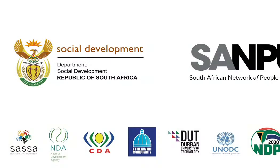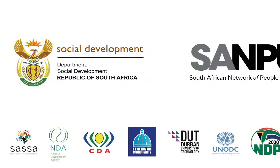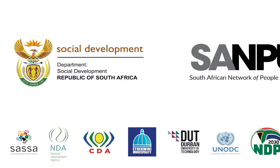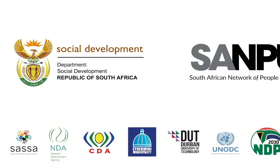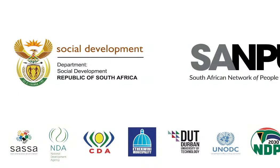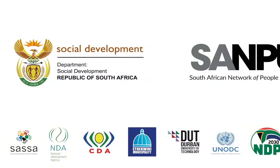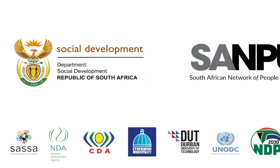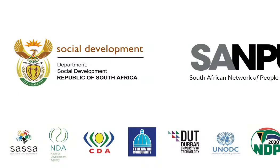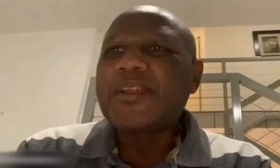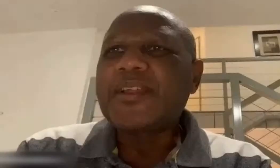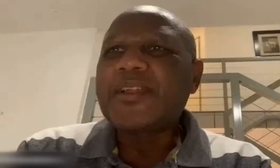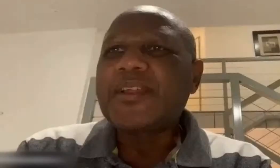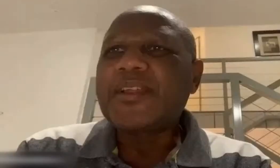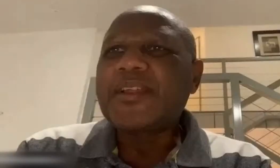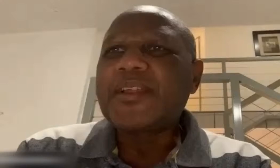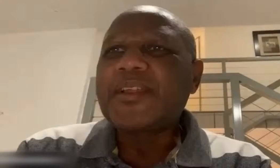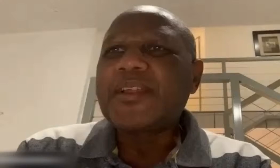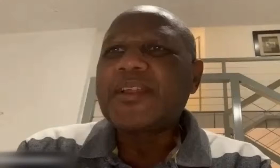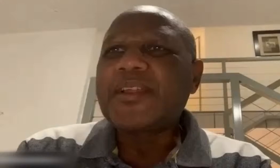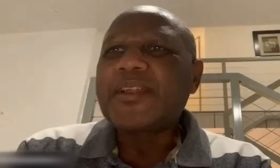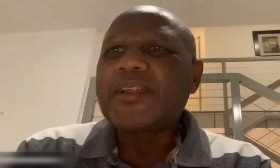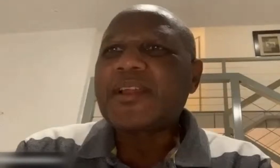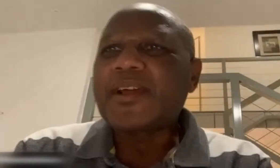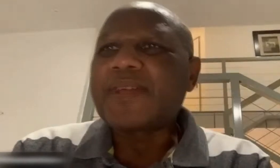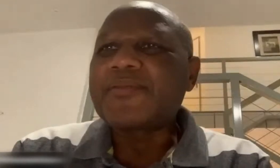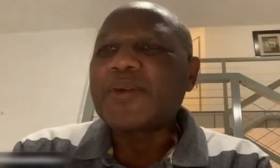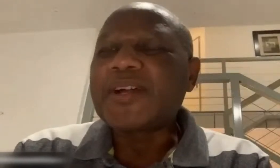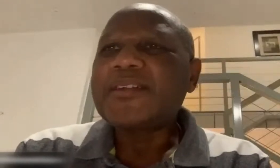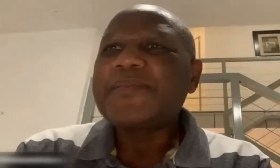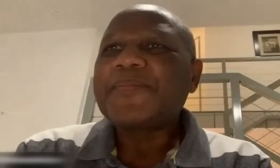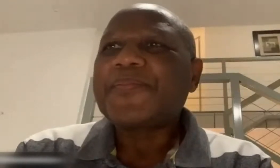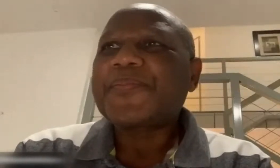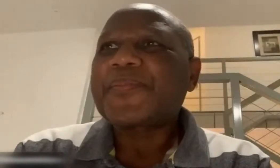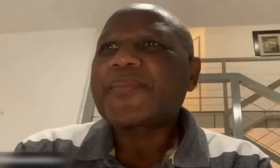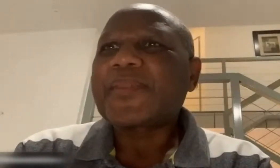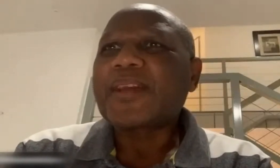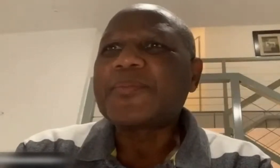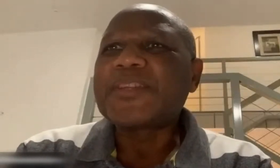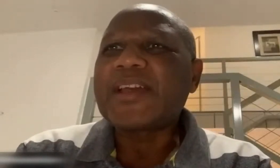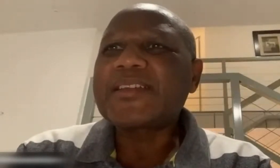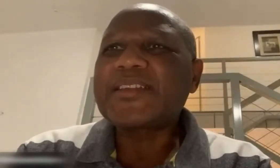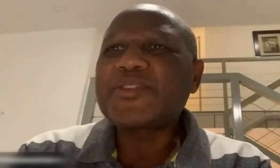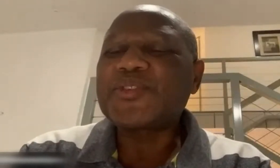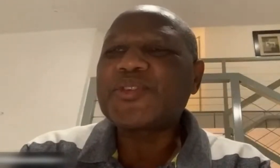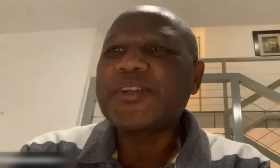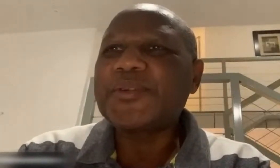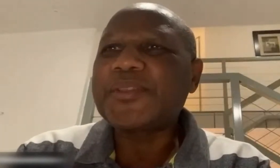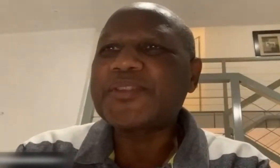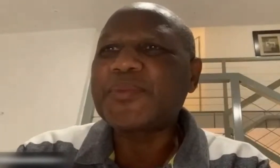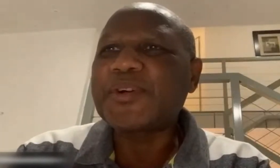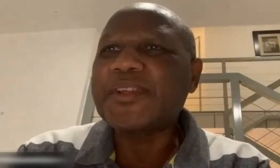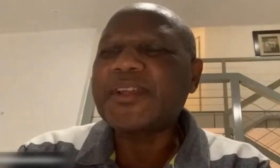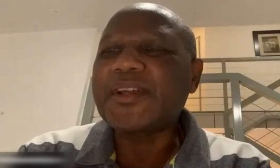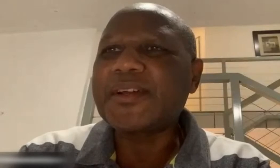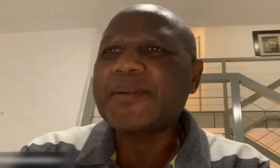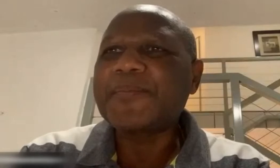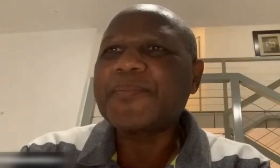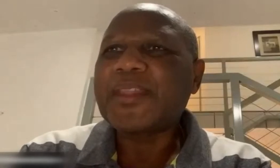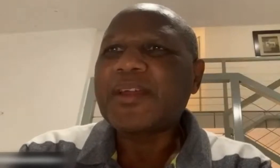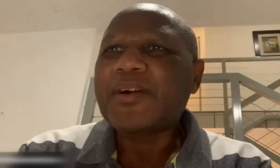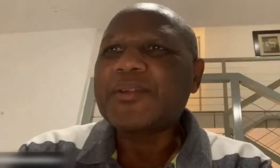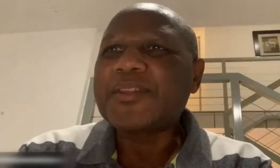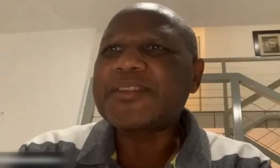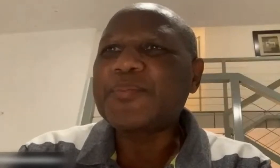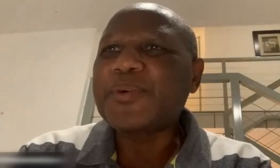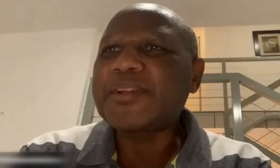Can we give him a round hand of applause? Good Mr. morning, Mugabe? everyone. I'm delighted to join you this morning